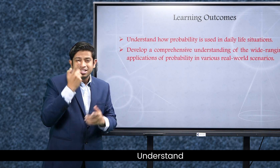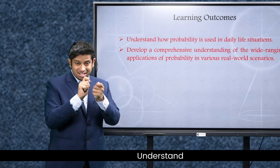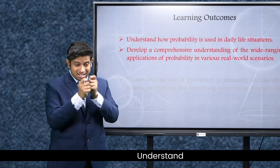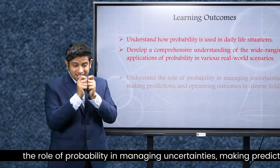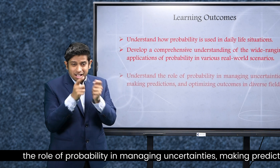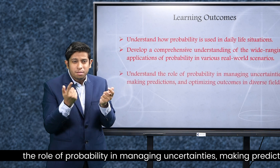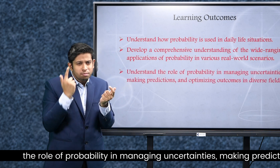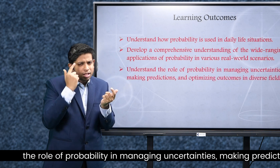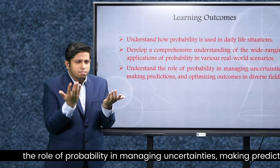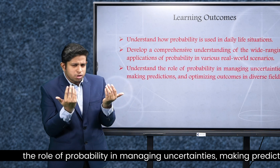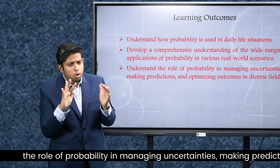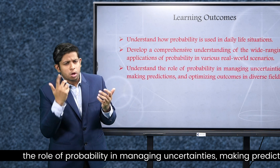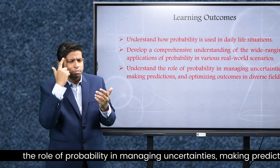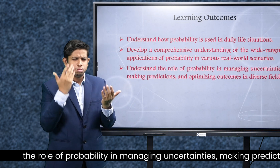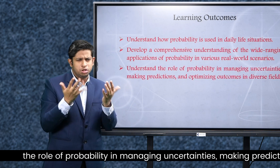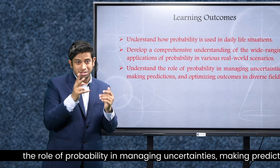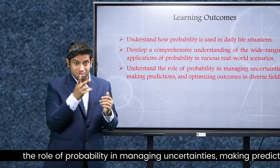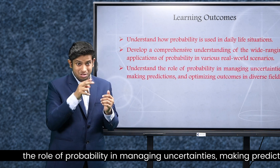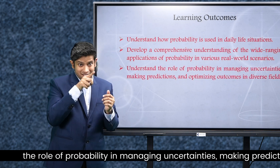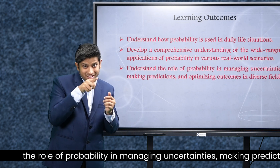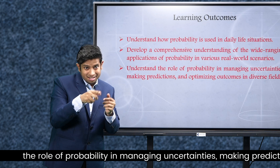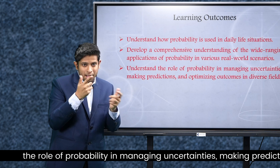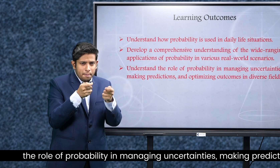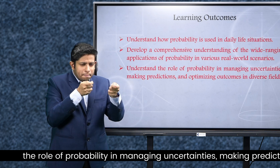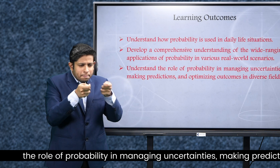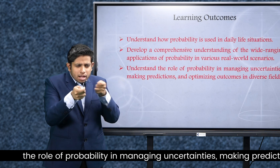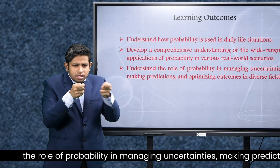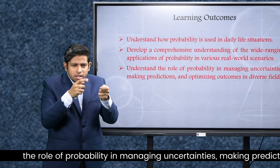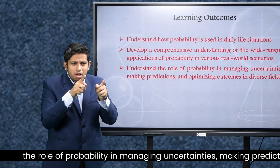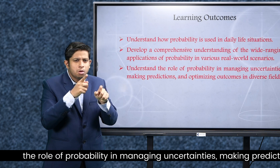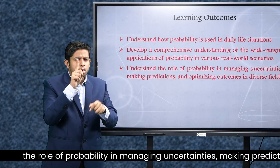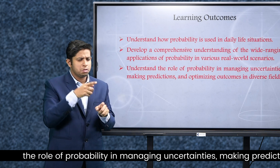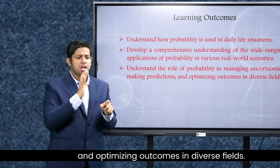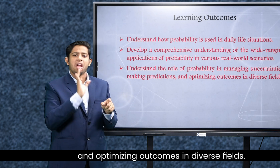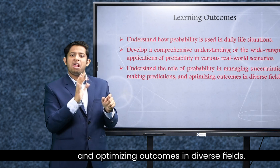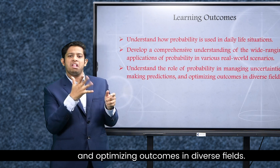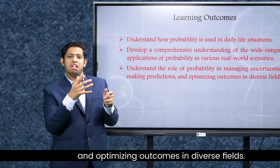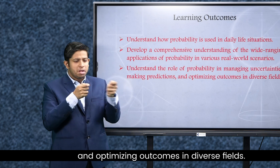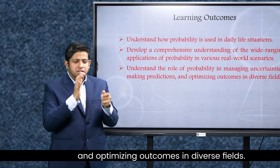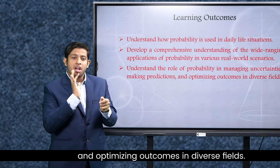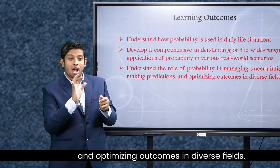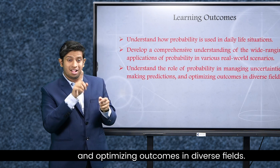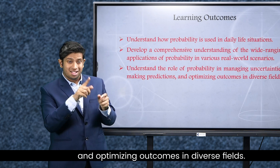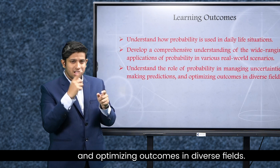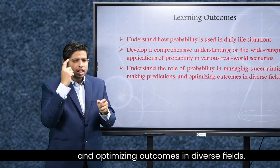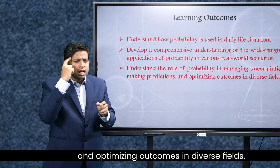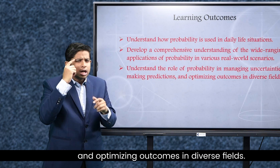Understand the role of probability in managing uncertainties, making predictions, and optimizing outcomes in diverse fields.